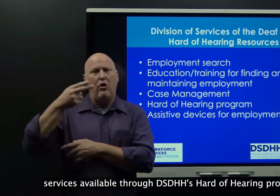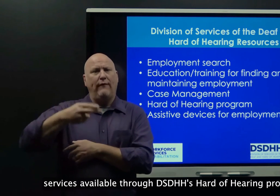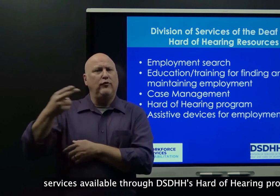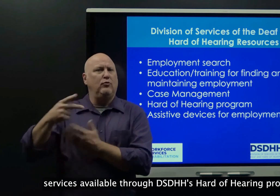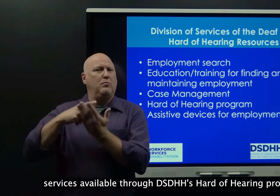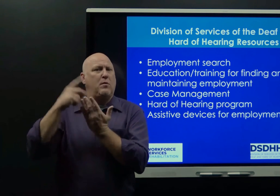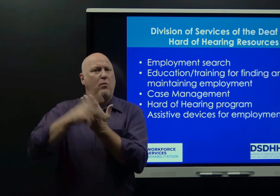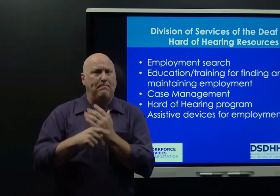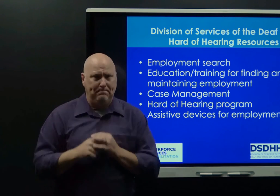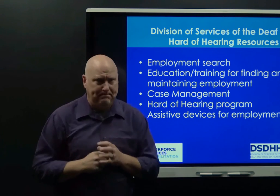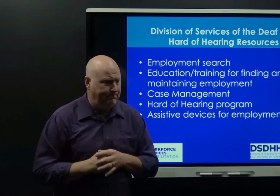program.